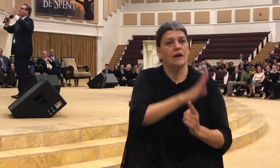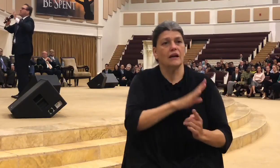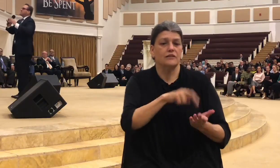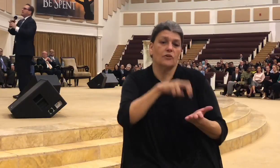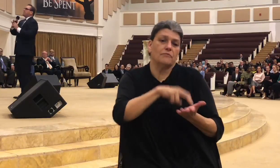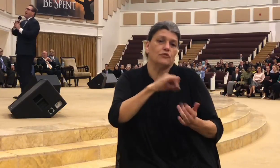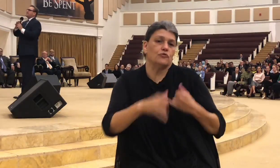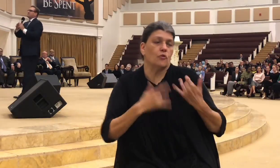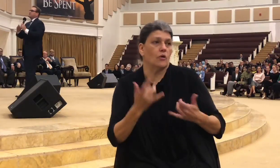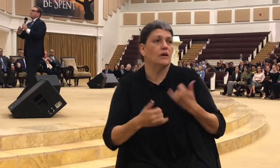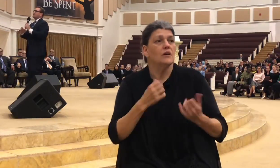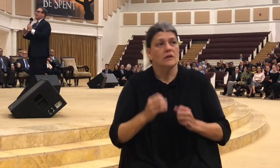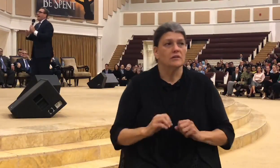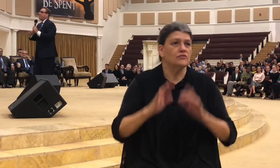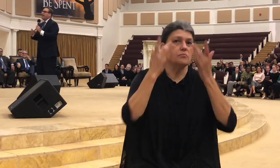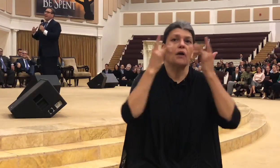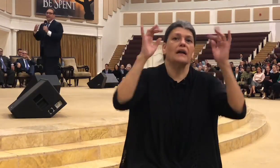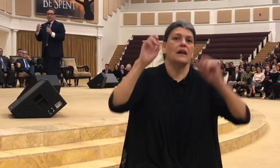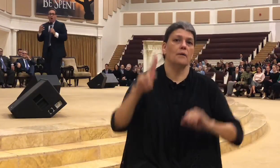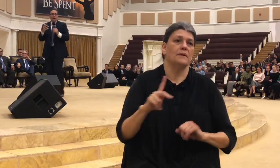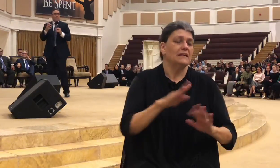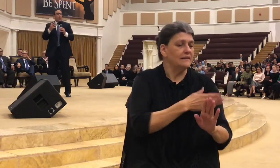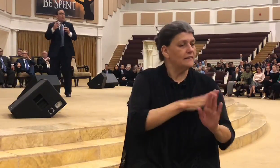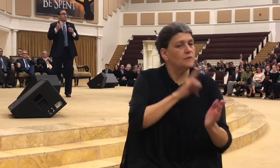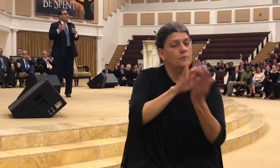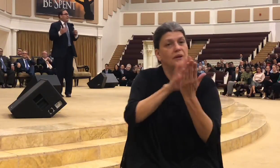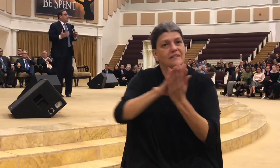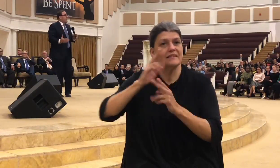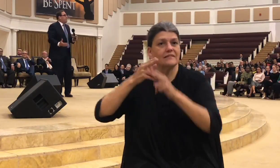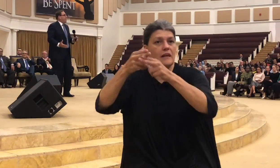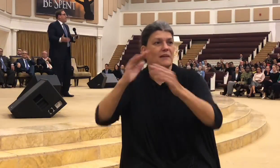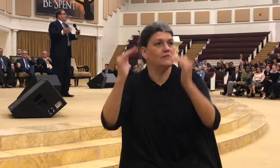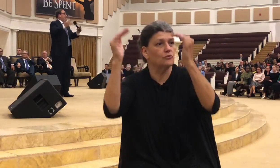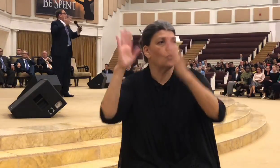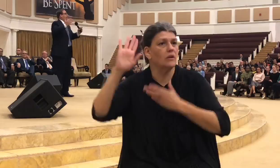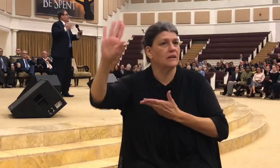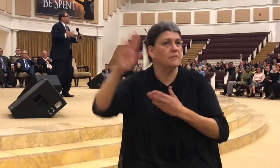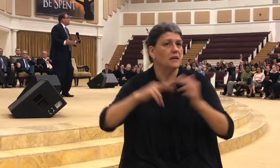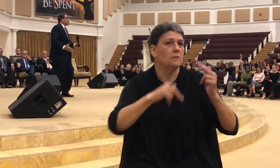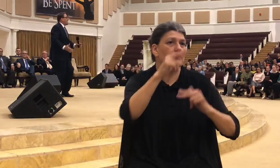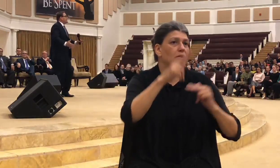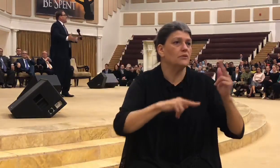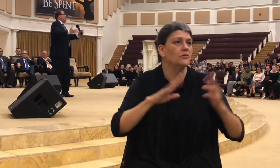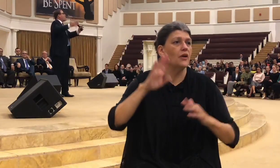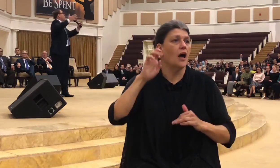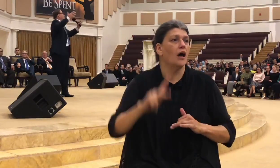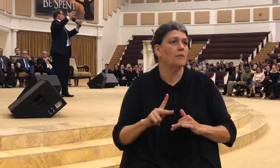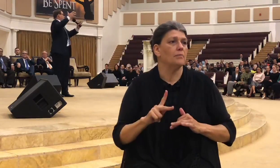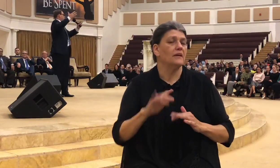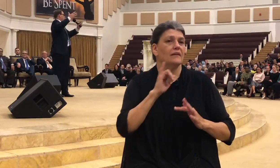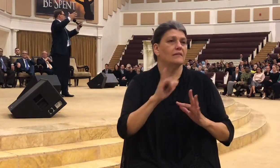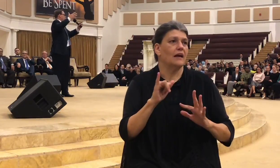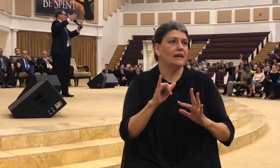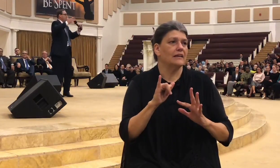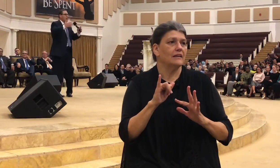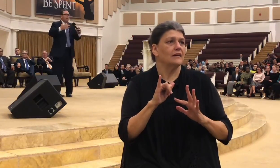brighten up, sing praises to his name, extol him, which means to build up like constructing a